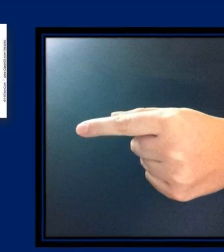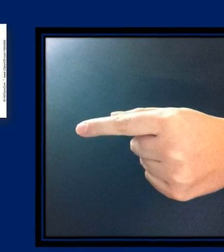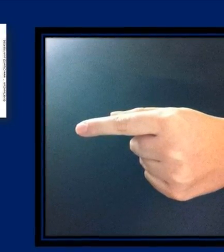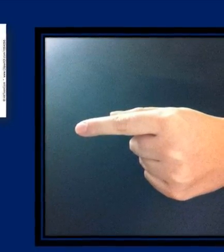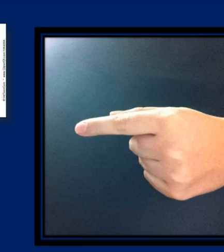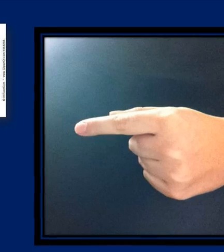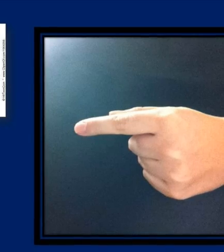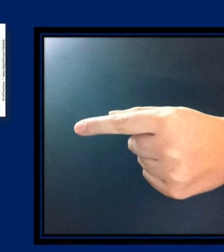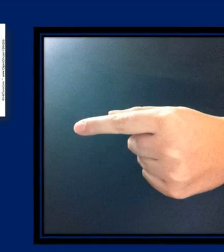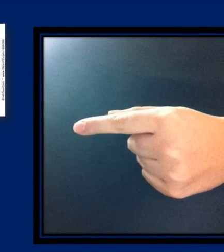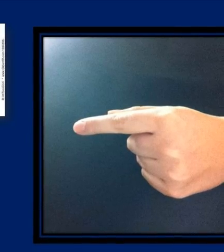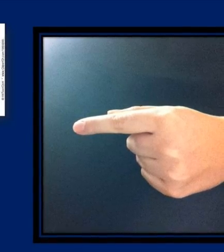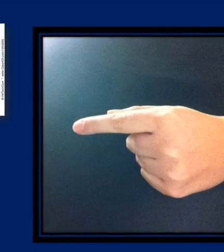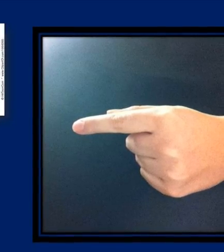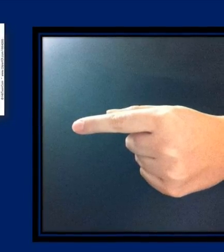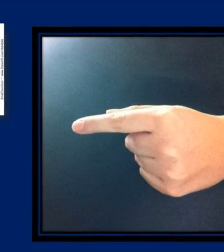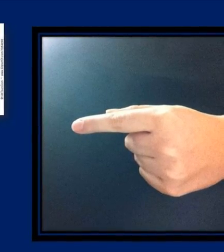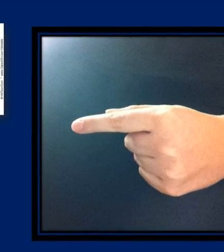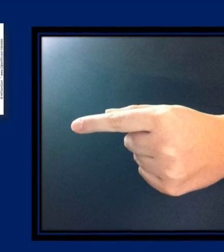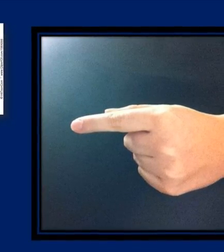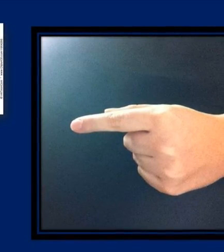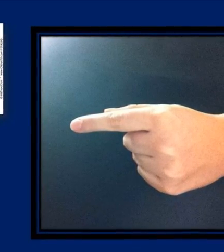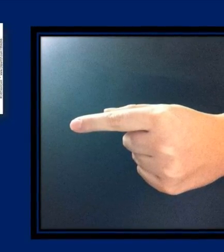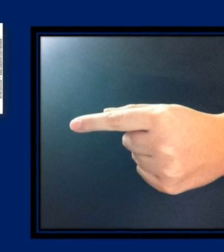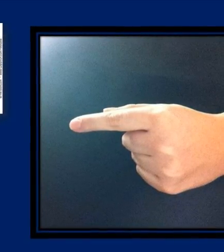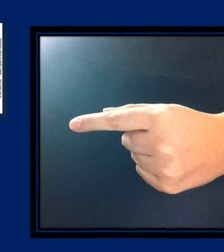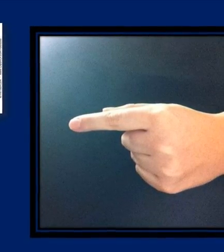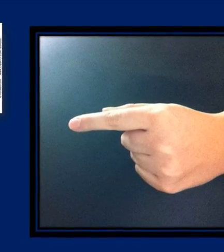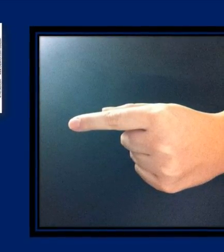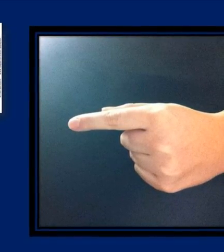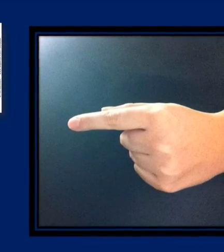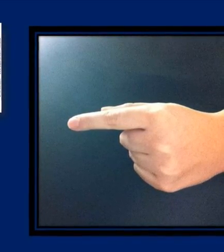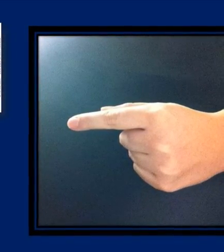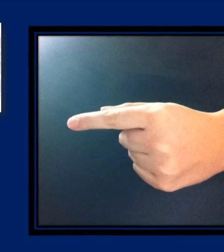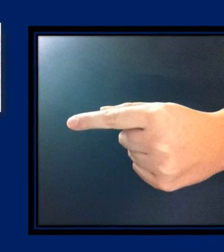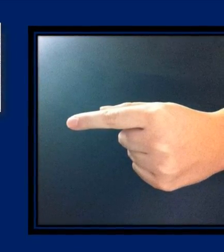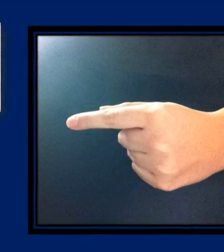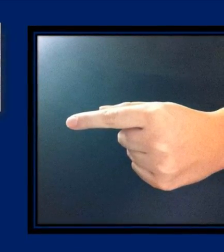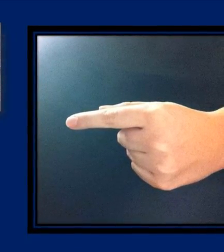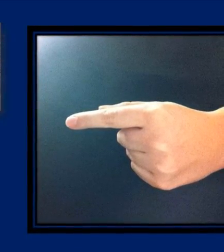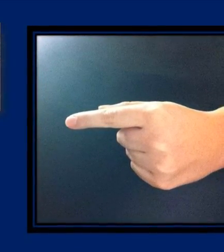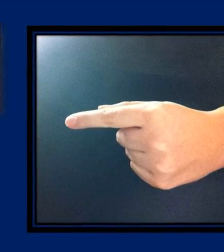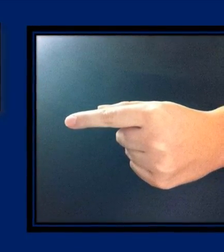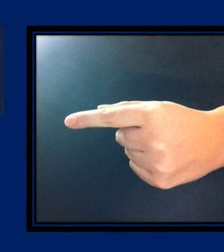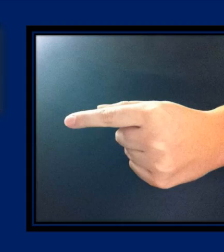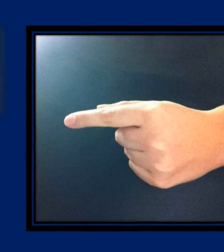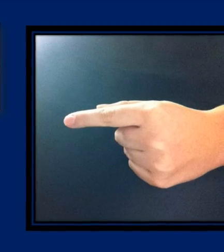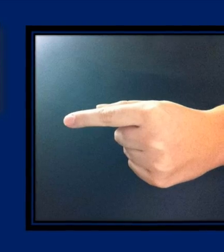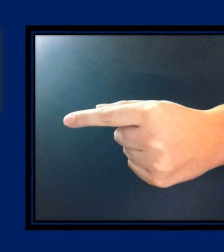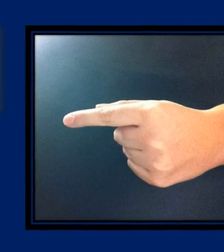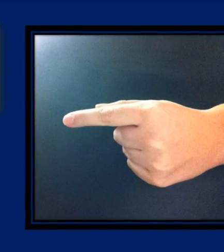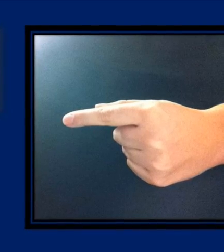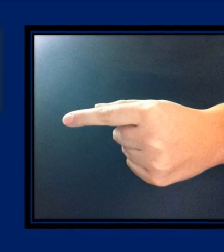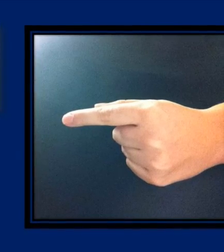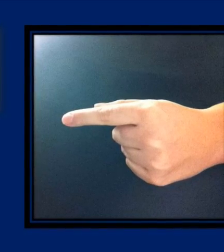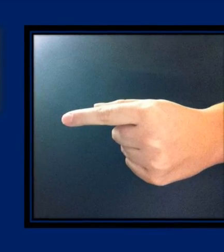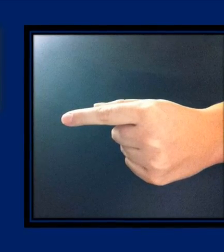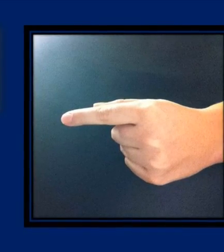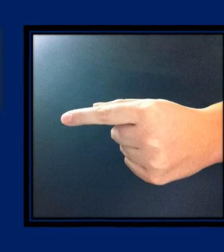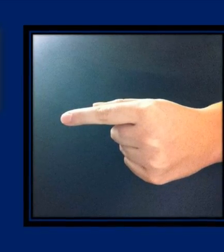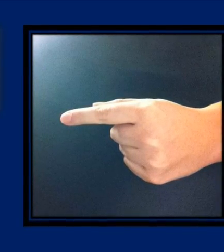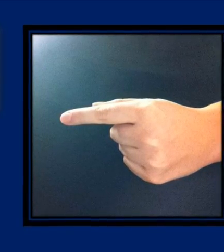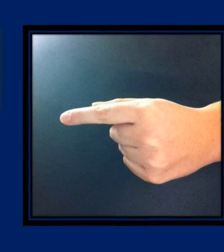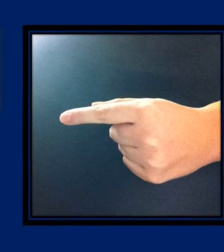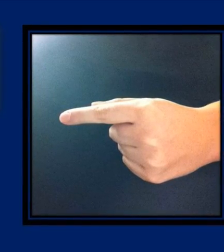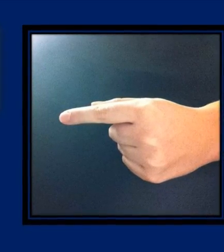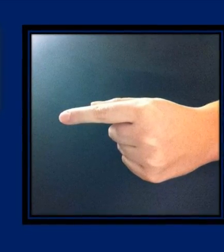you want to have your middle, ring, and pinky finger bent completely down to your palm. Next, you will want to